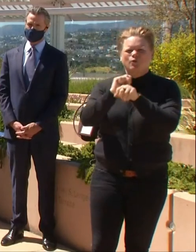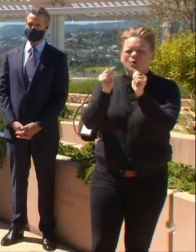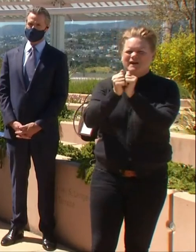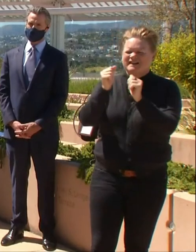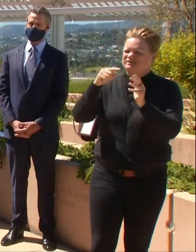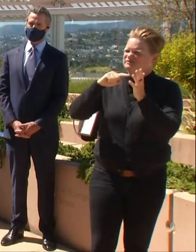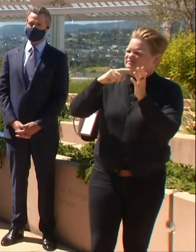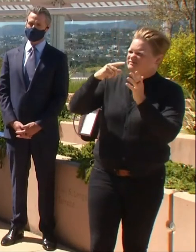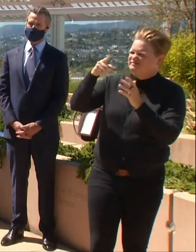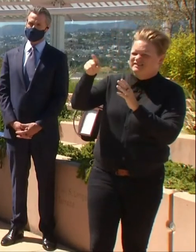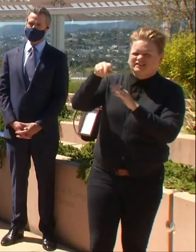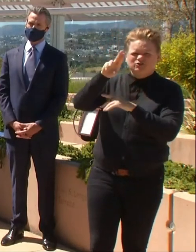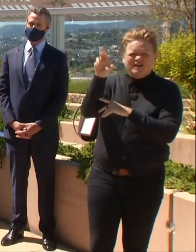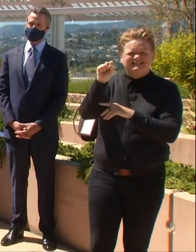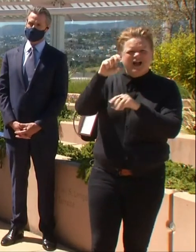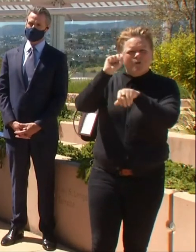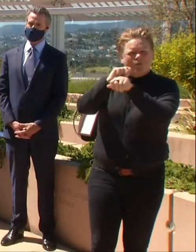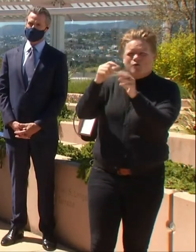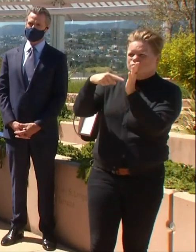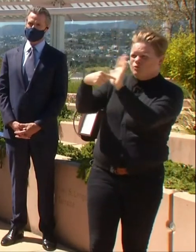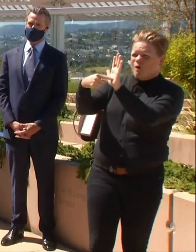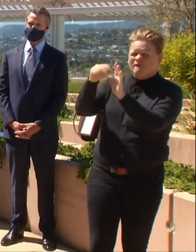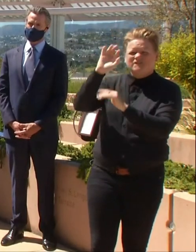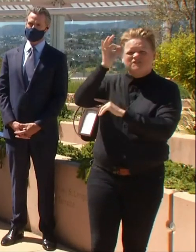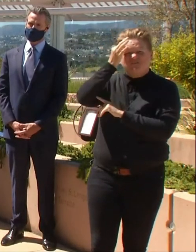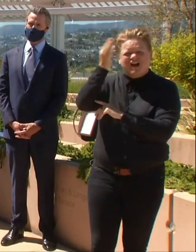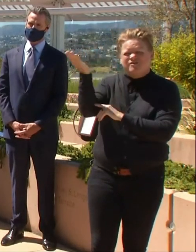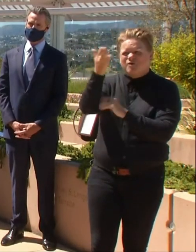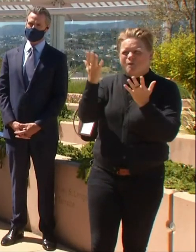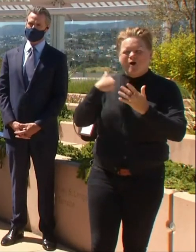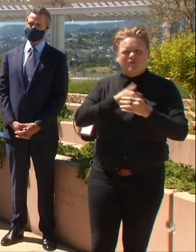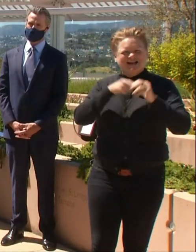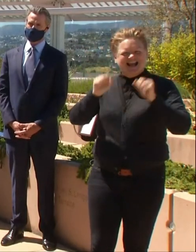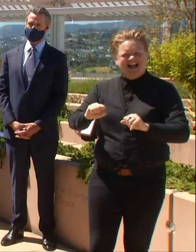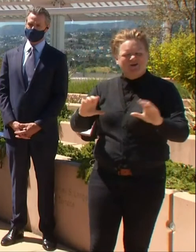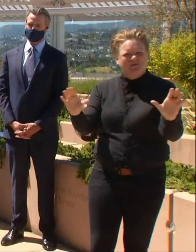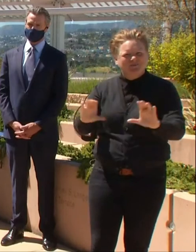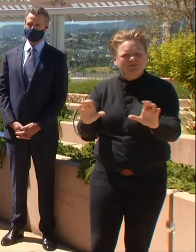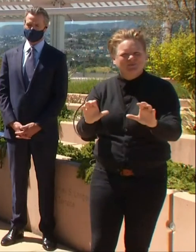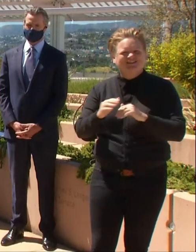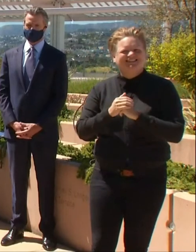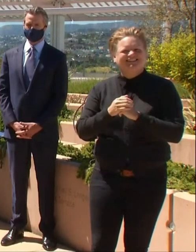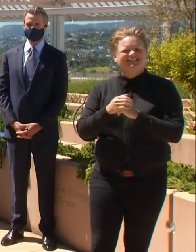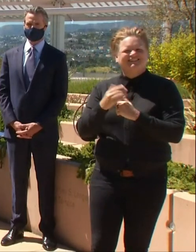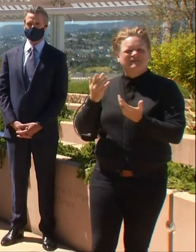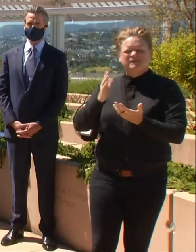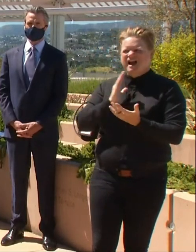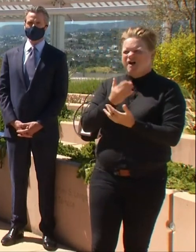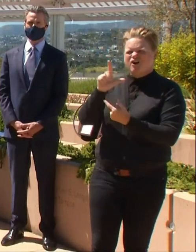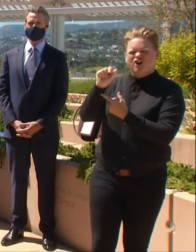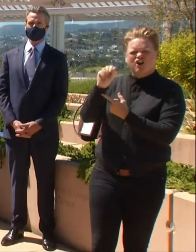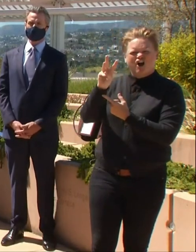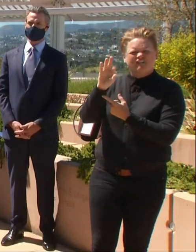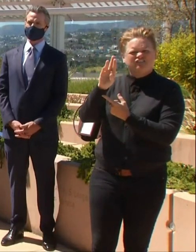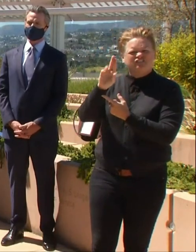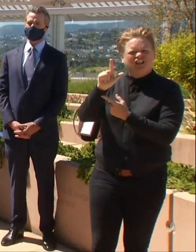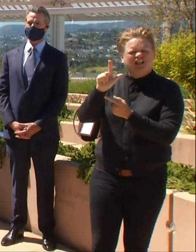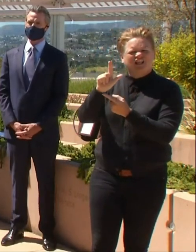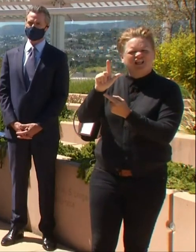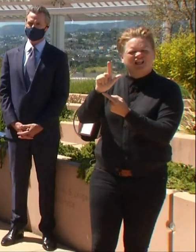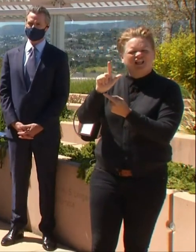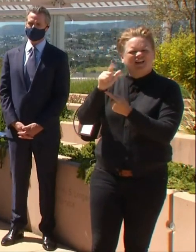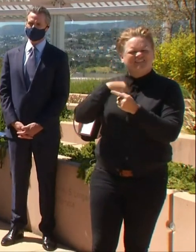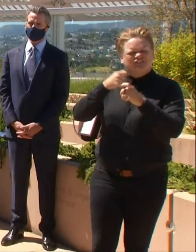and thoughtful and effective and constitutional and lawful. And we need to always look at the tools that we have. The environment